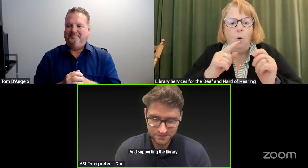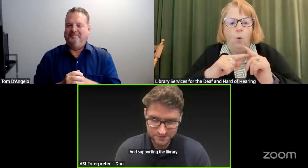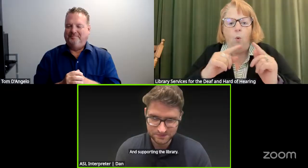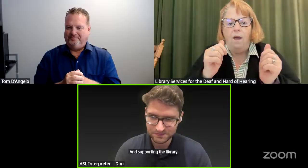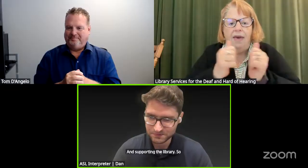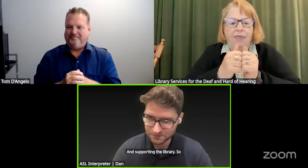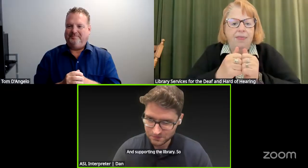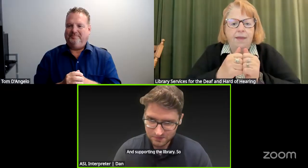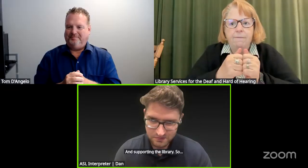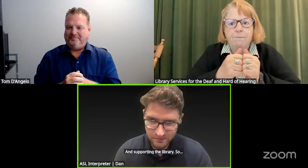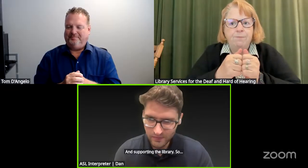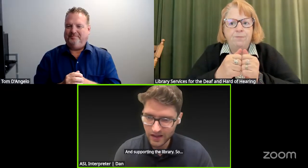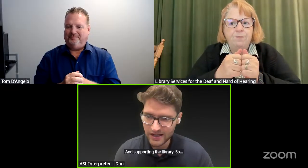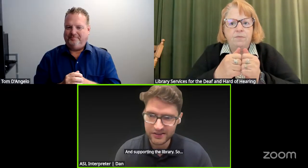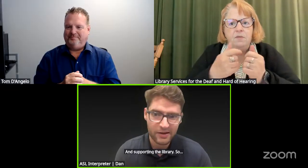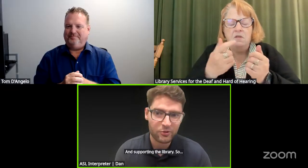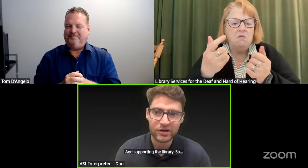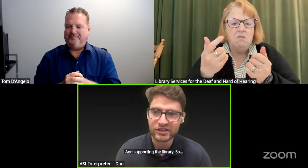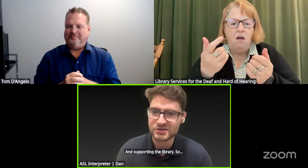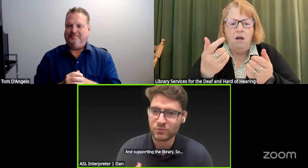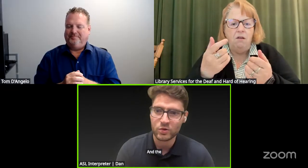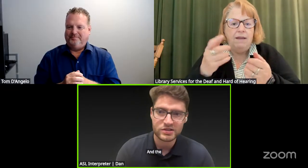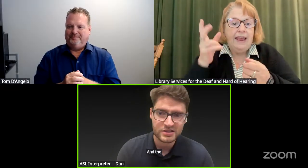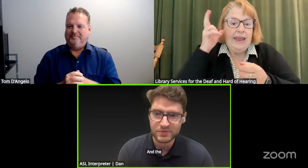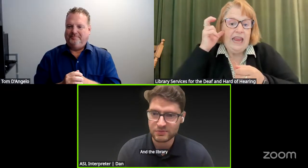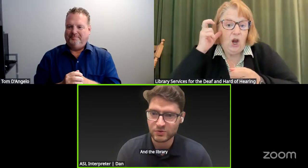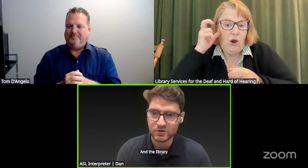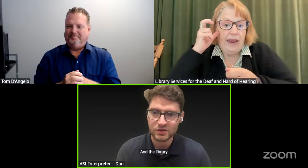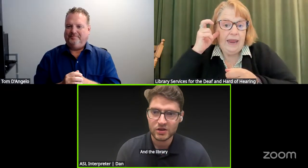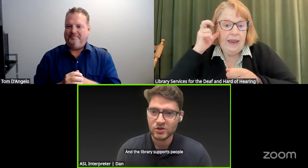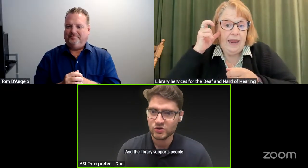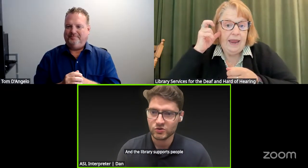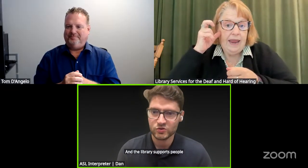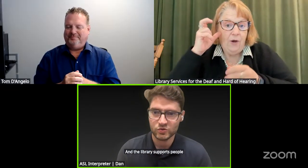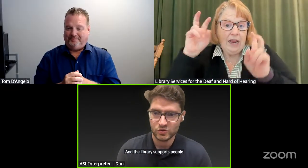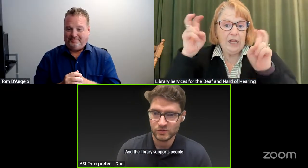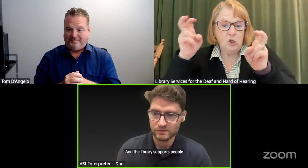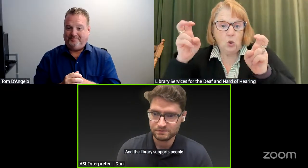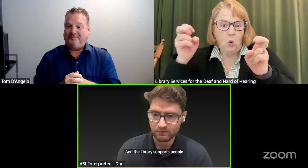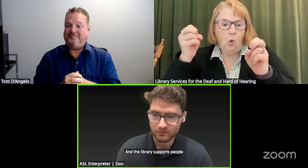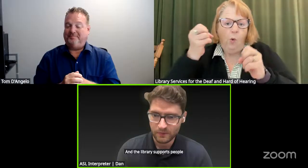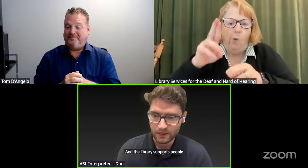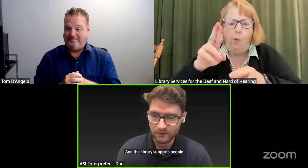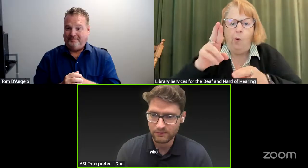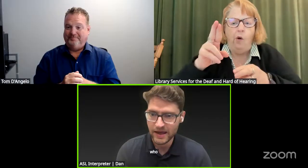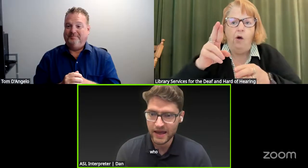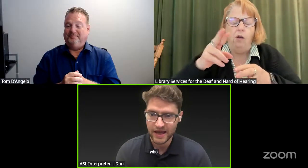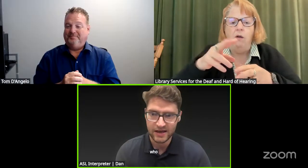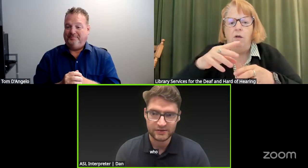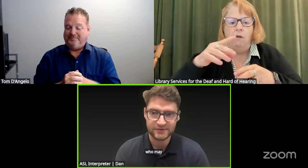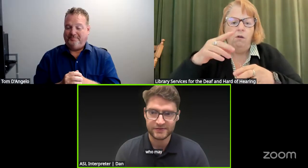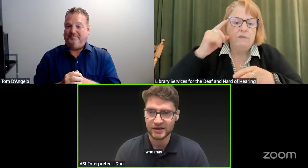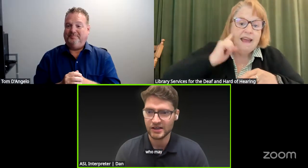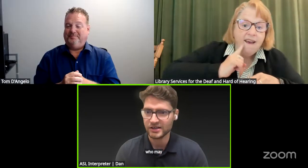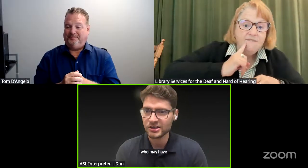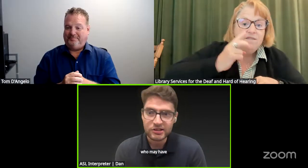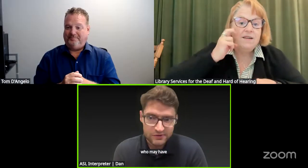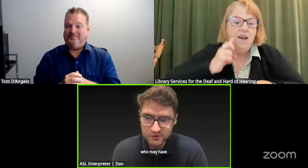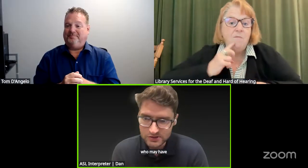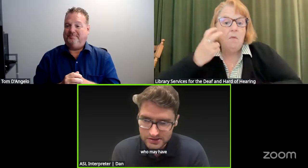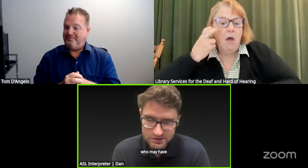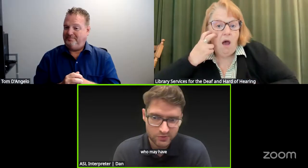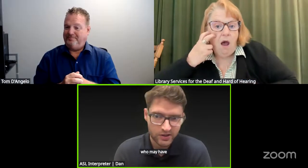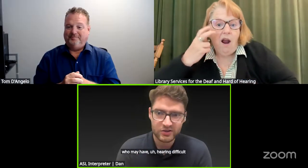So, and the library supports people who may have